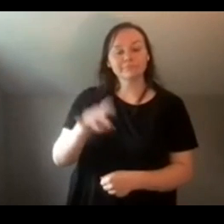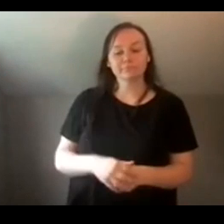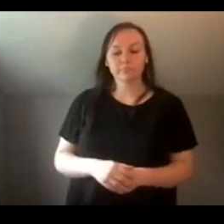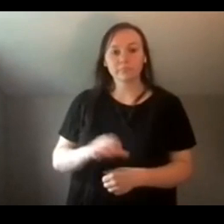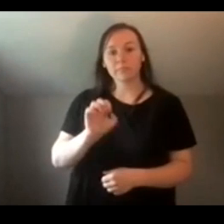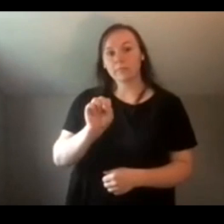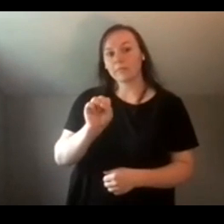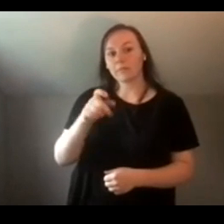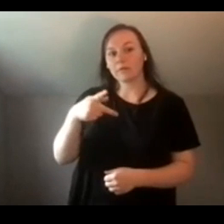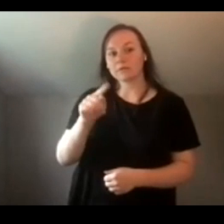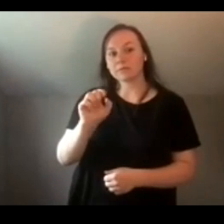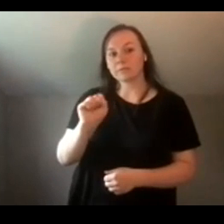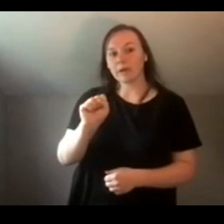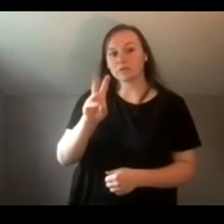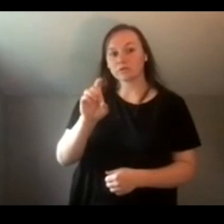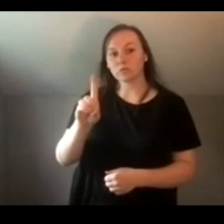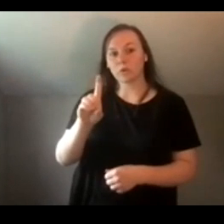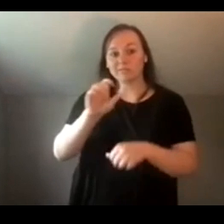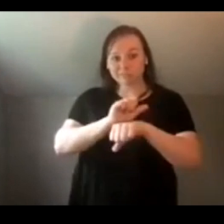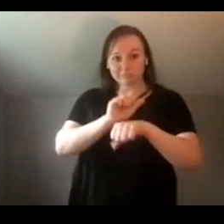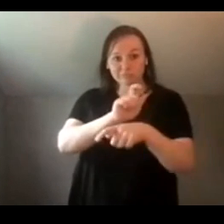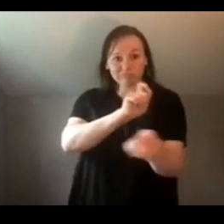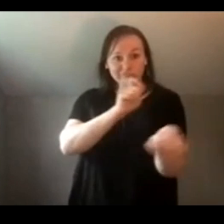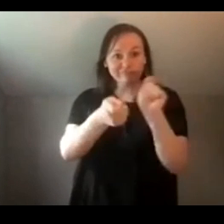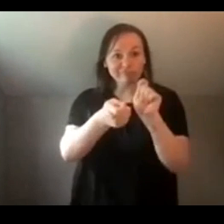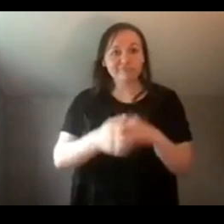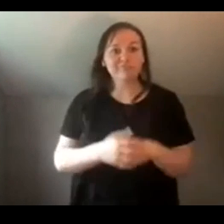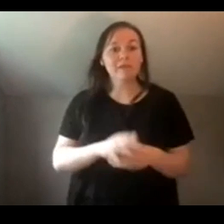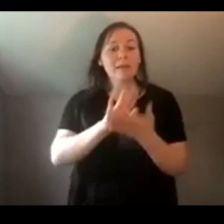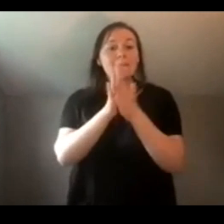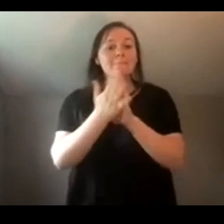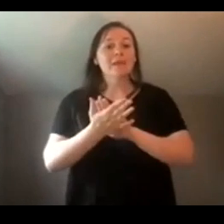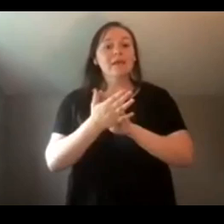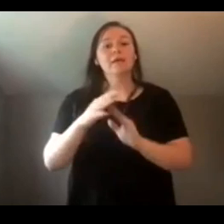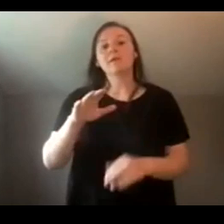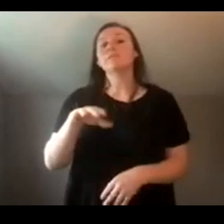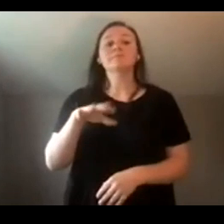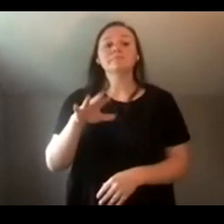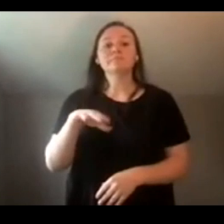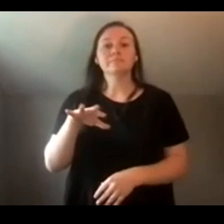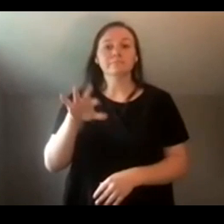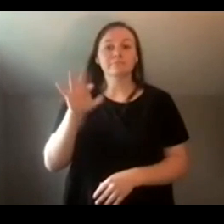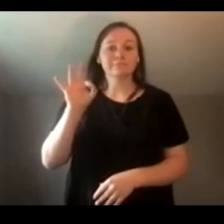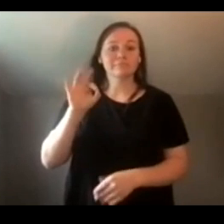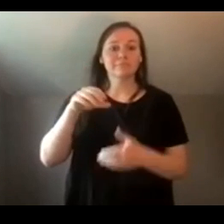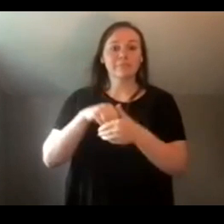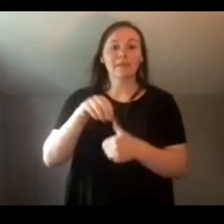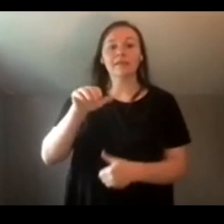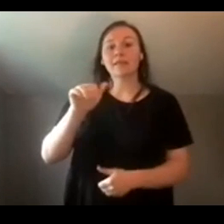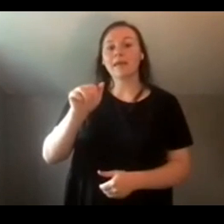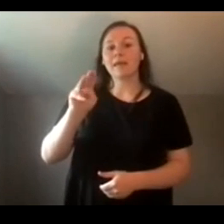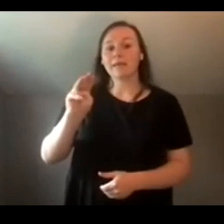Spottswood's occupation changed. He was an ordained elder in the AME church. And